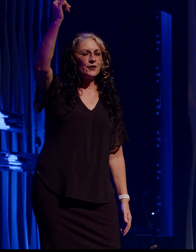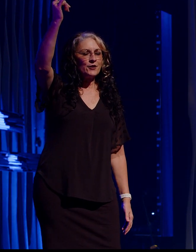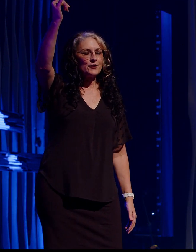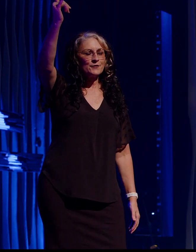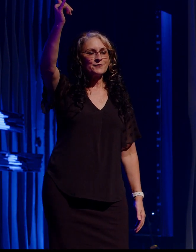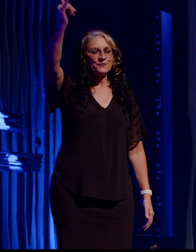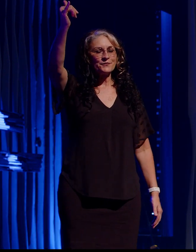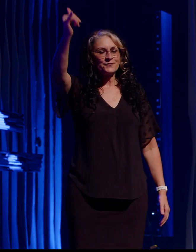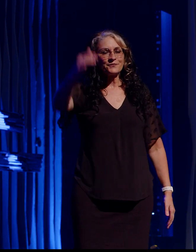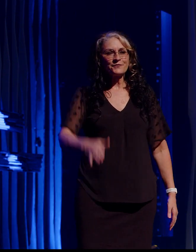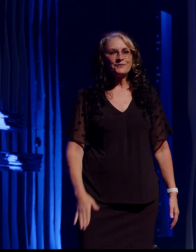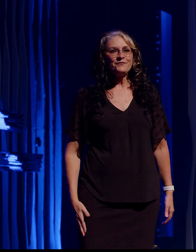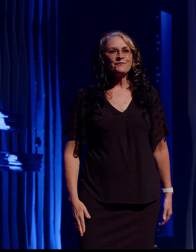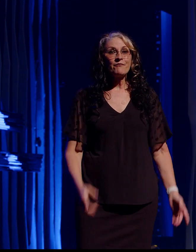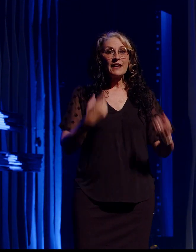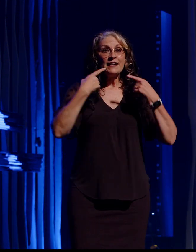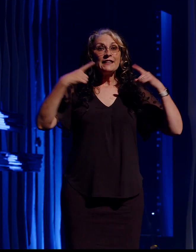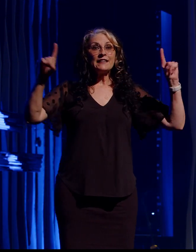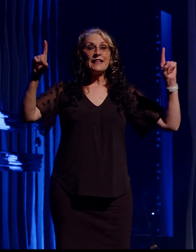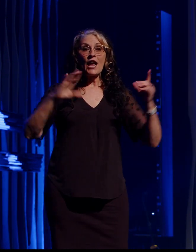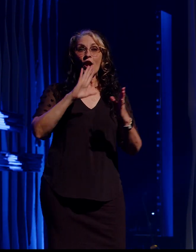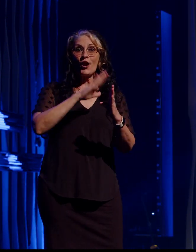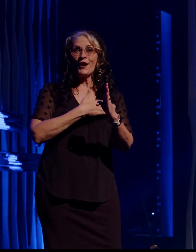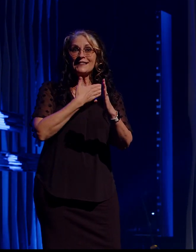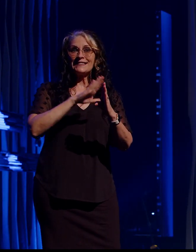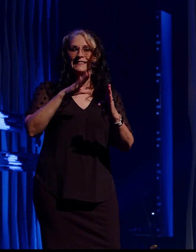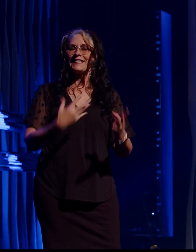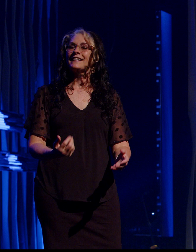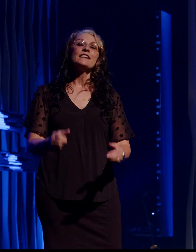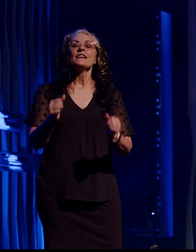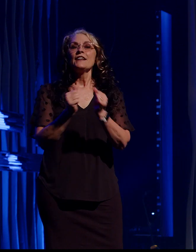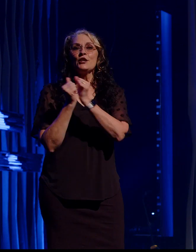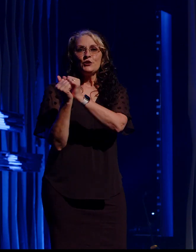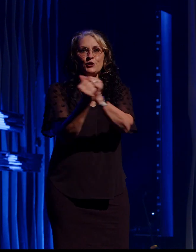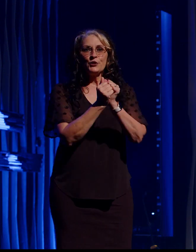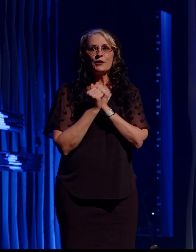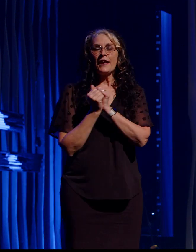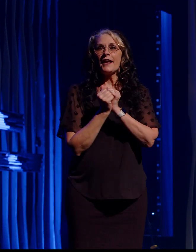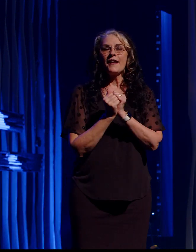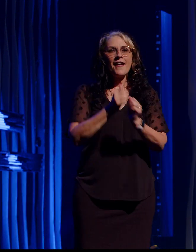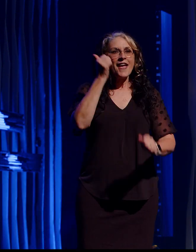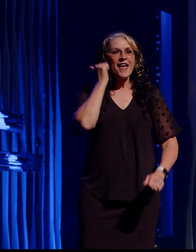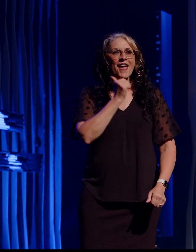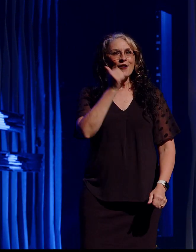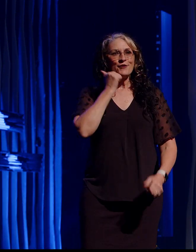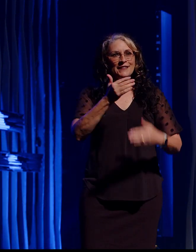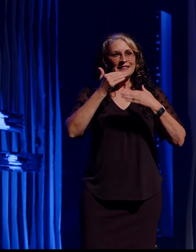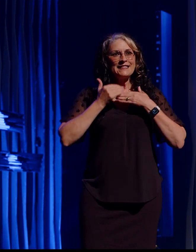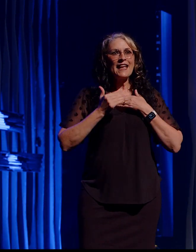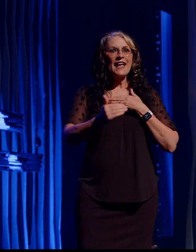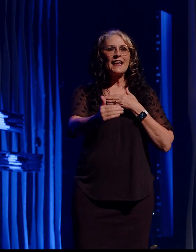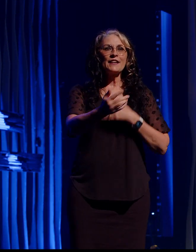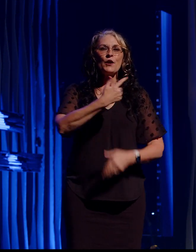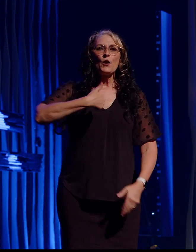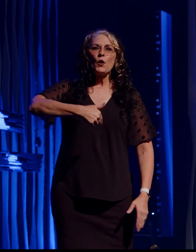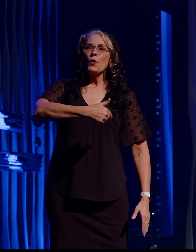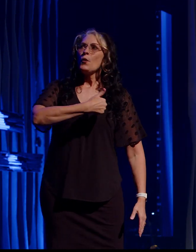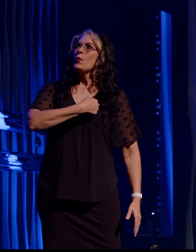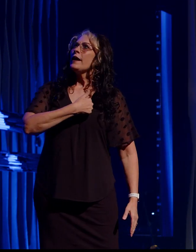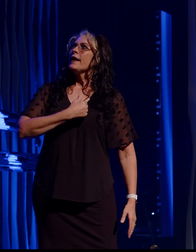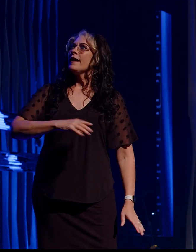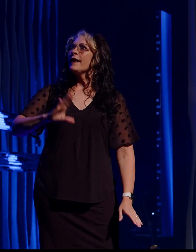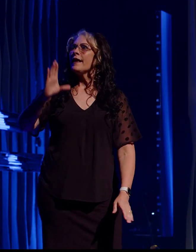Let's sing this song together for all your names. Here we go. For all our days, we'll sing your praise. We'll sing